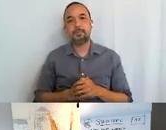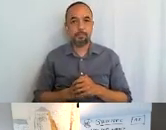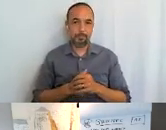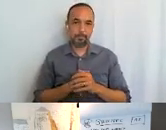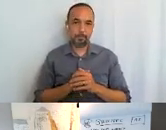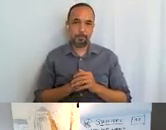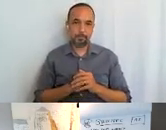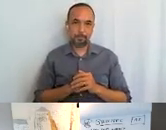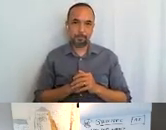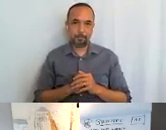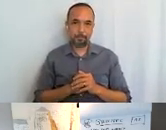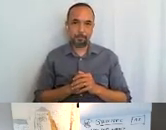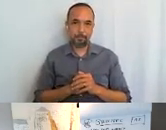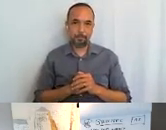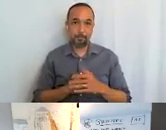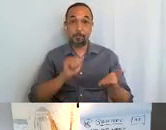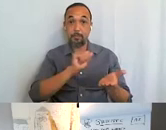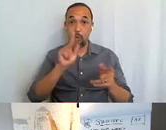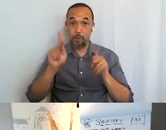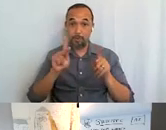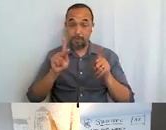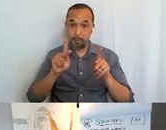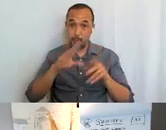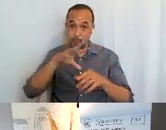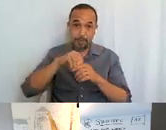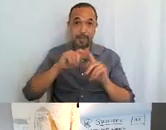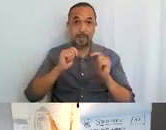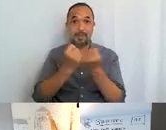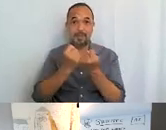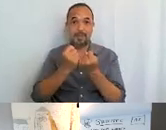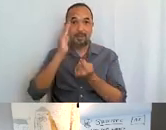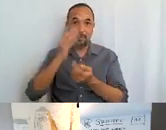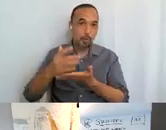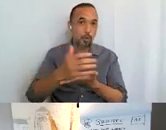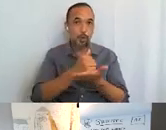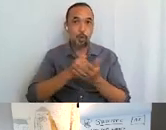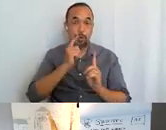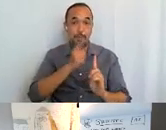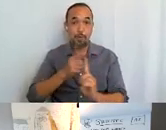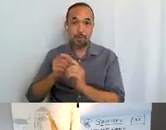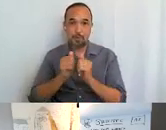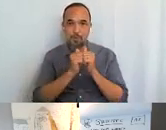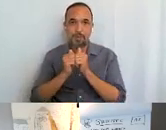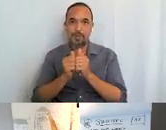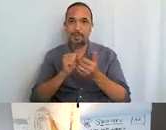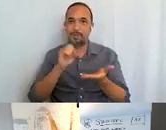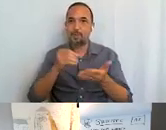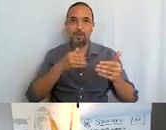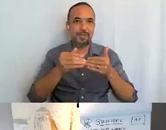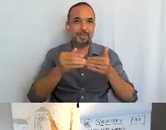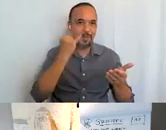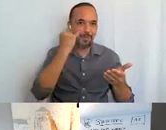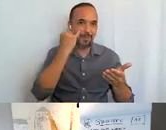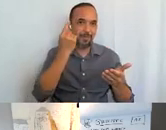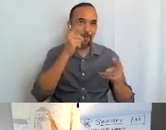you know, all the people who work on that team are going to be getting the hunt points, right? So it's not like one person's getting more points for uploading.